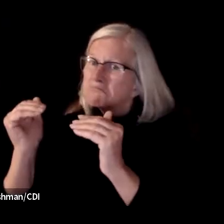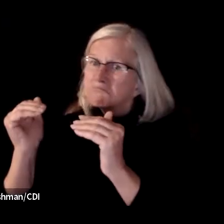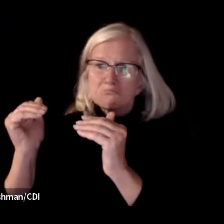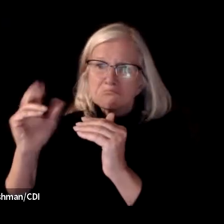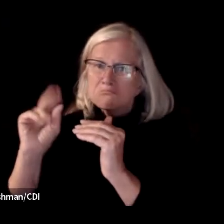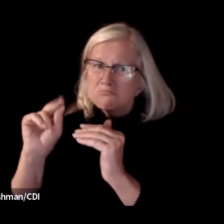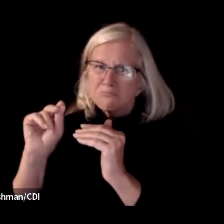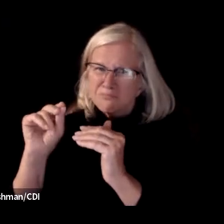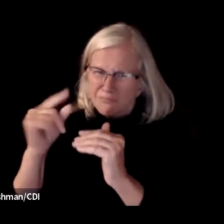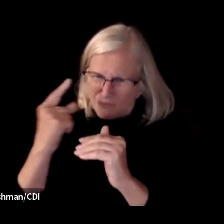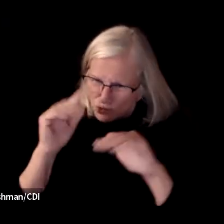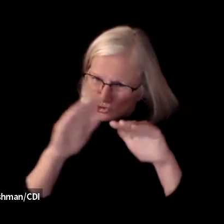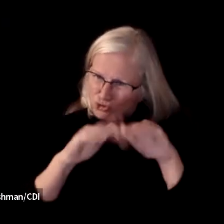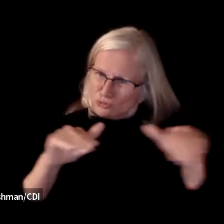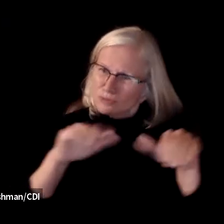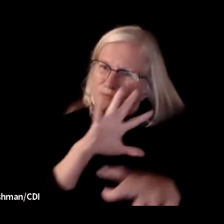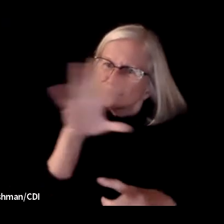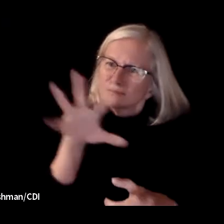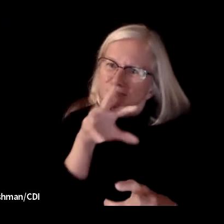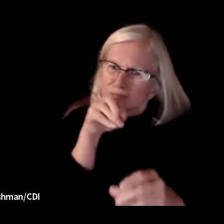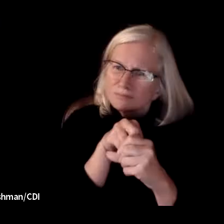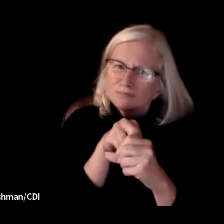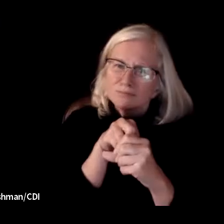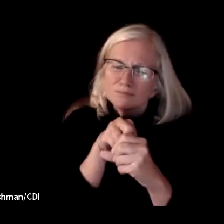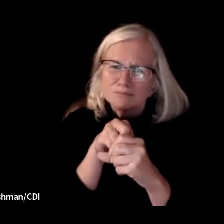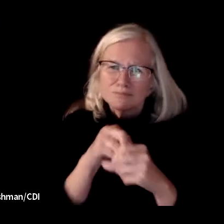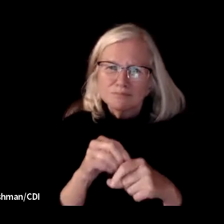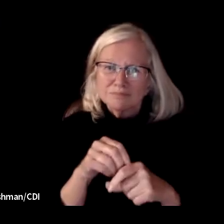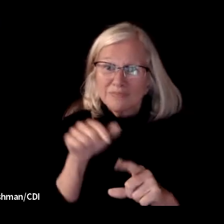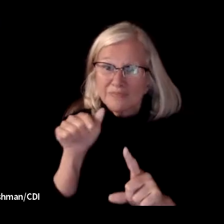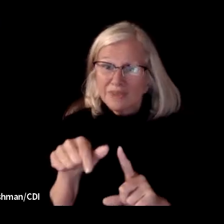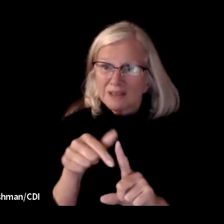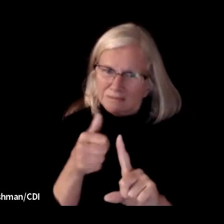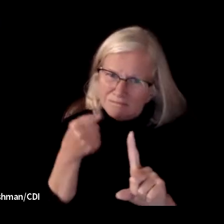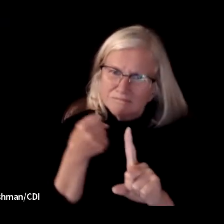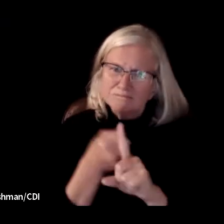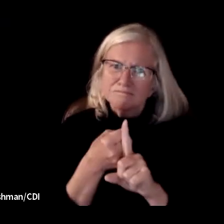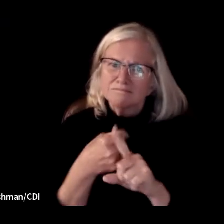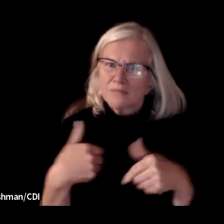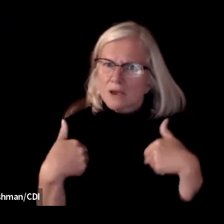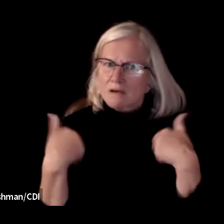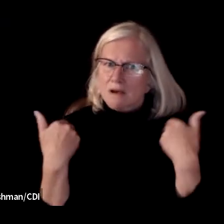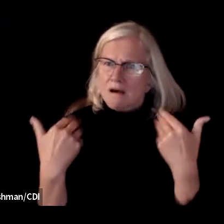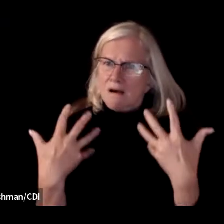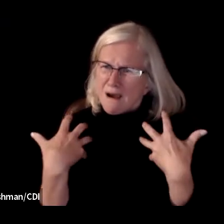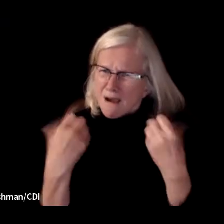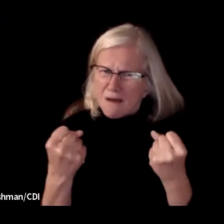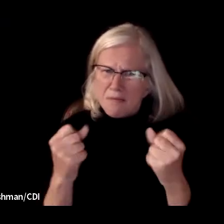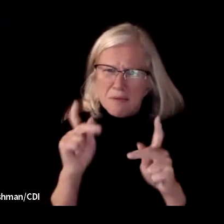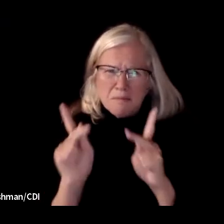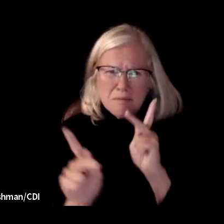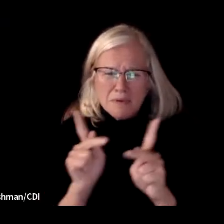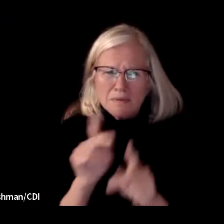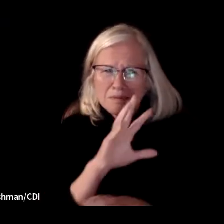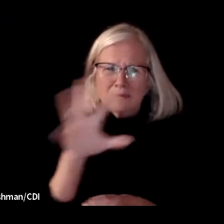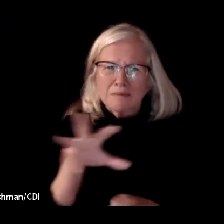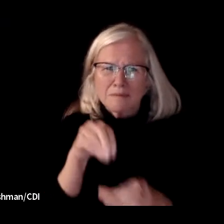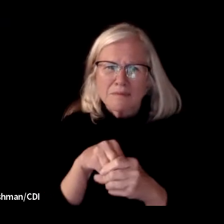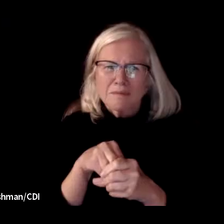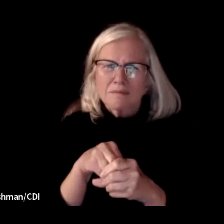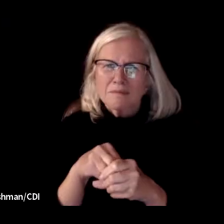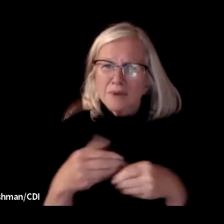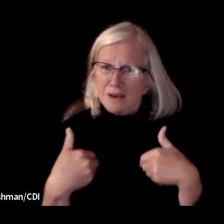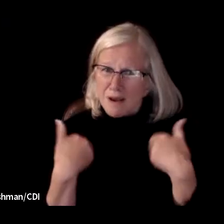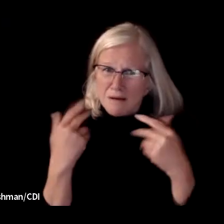This disease can and does impact young and healthy people, including children. It's true, and we're grateful for the fact that children